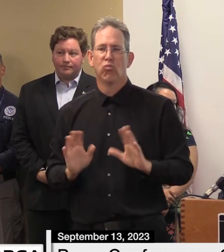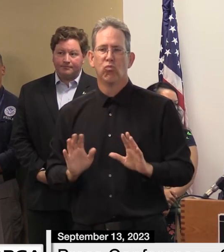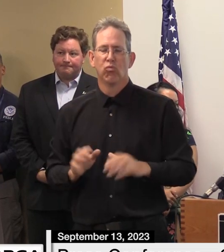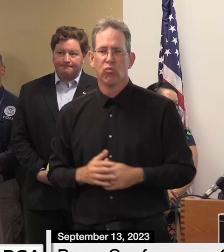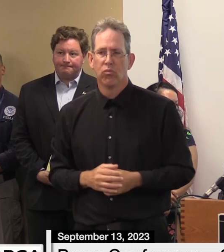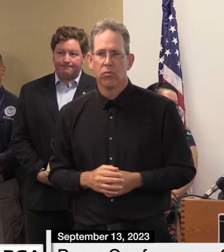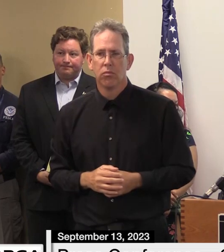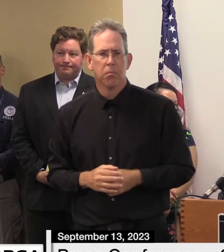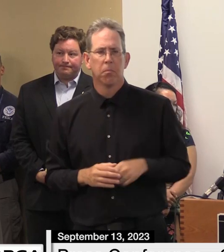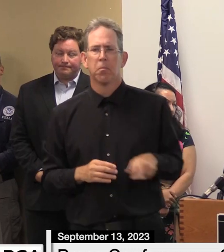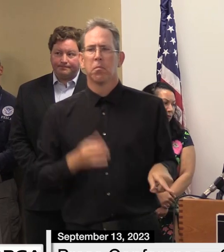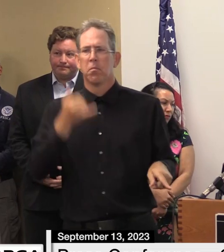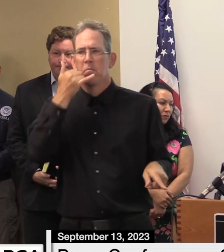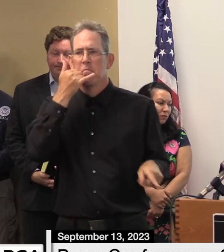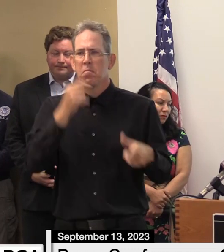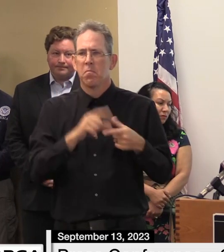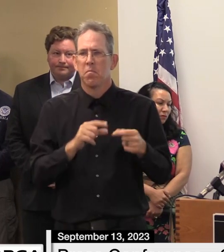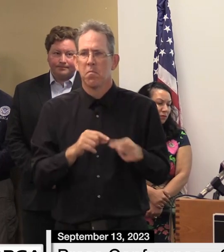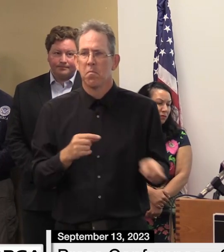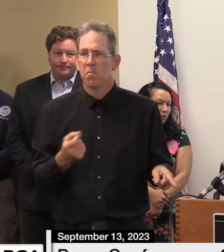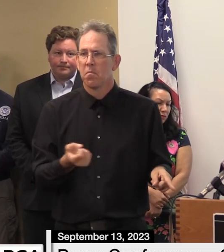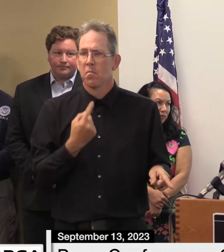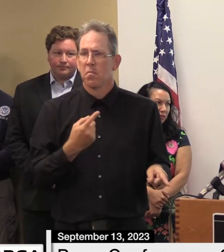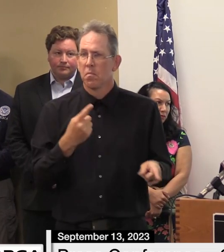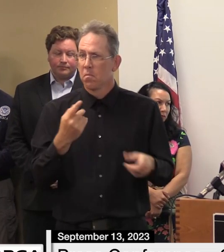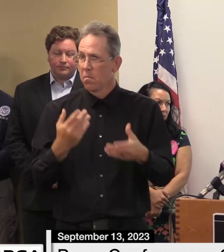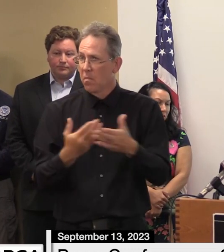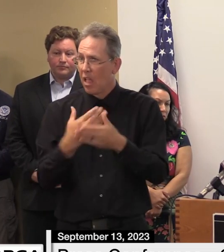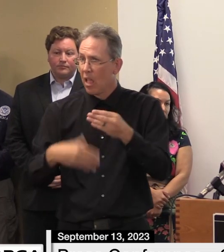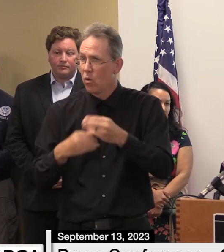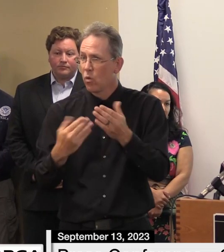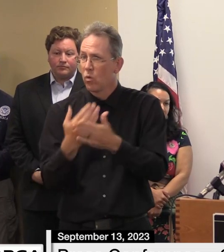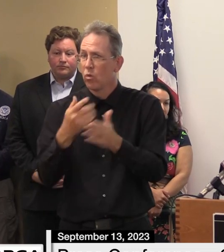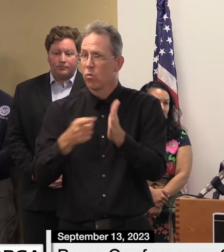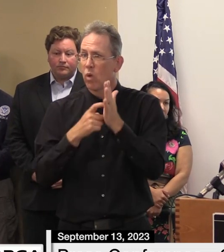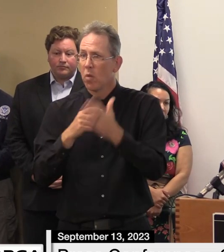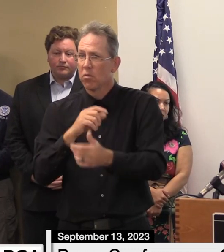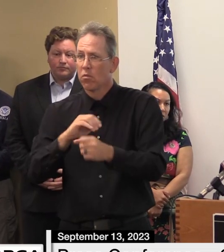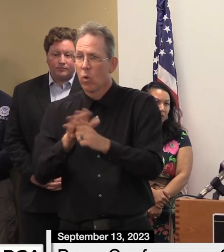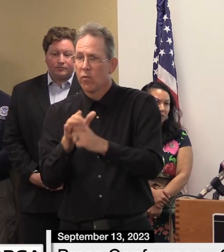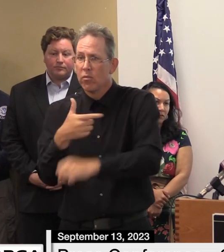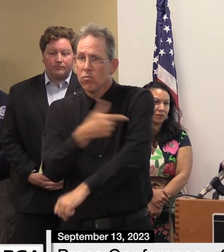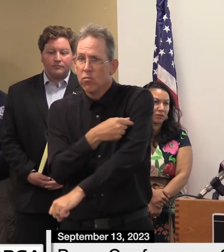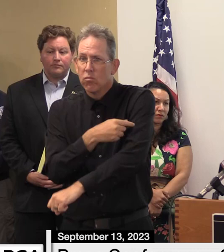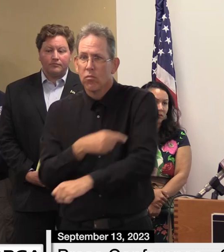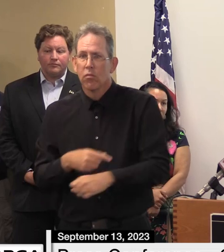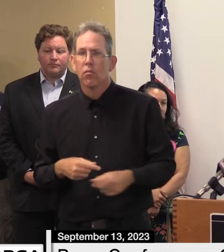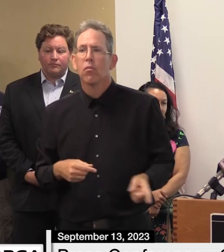Are you planning to get the new booster? It's just about available now. I am.